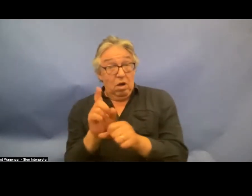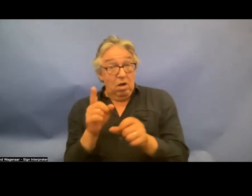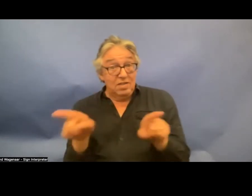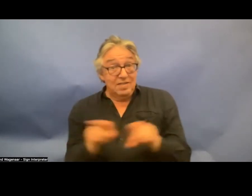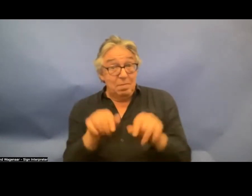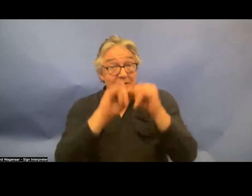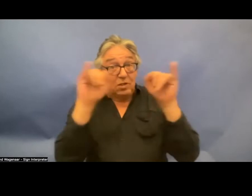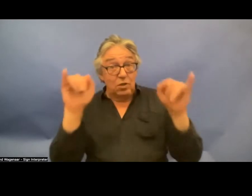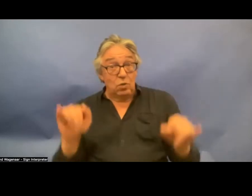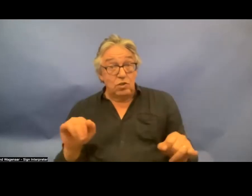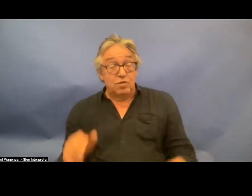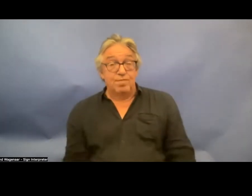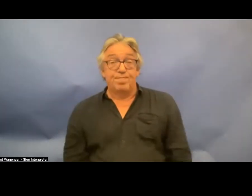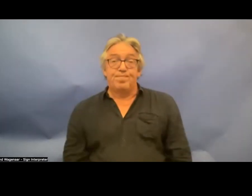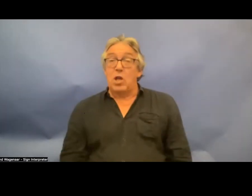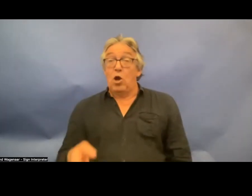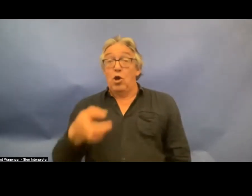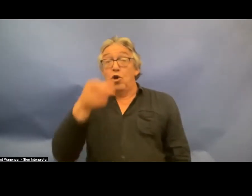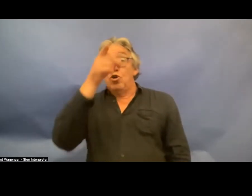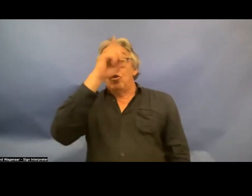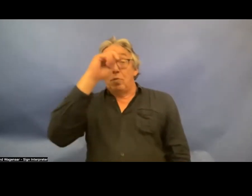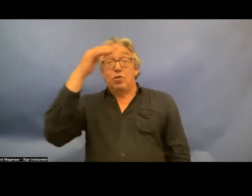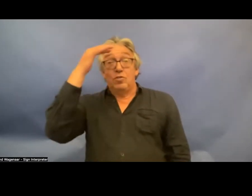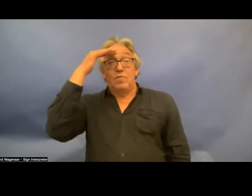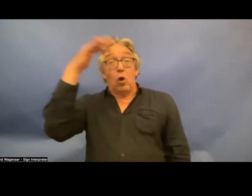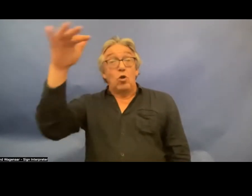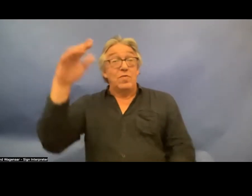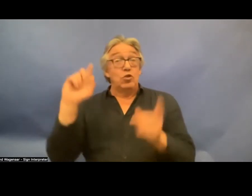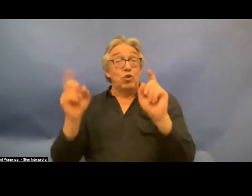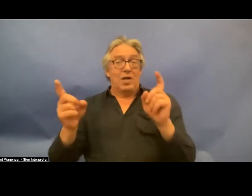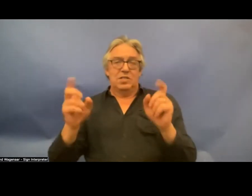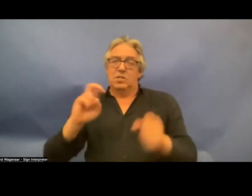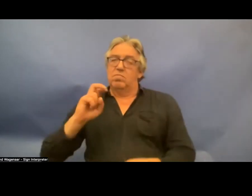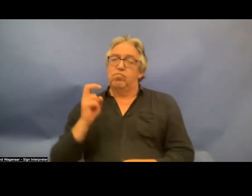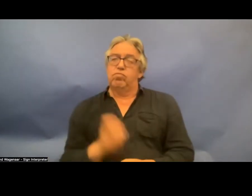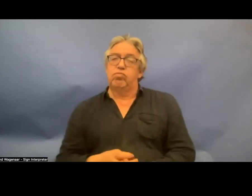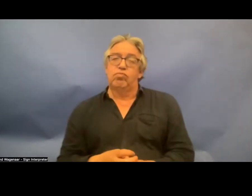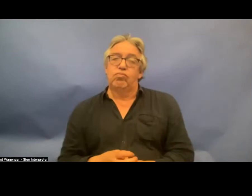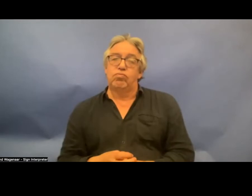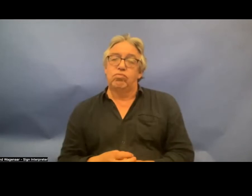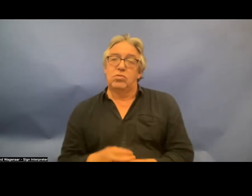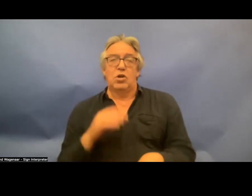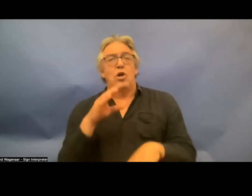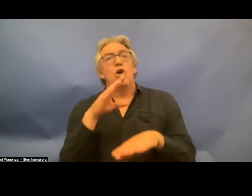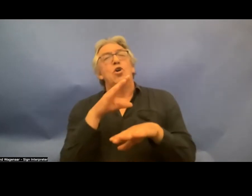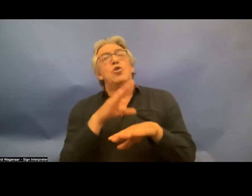to change that view. It's not like in Sweden. And we had last weekend